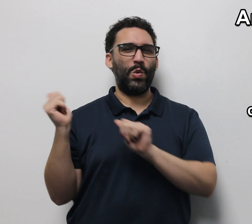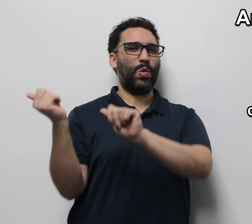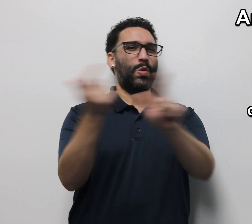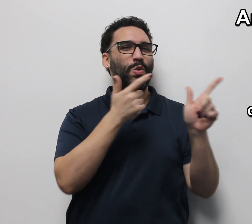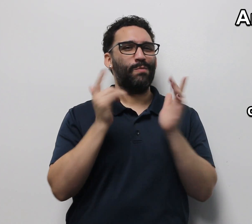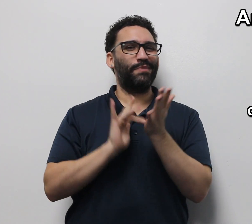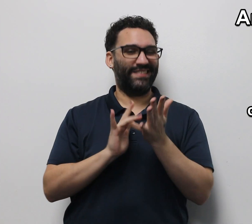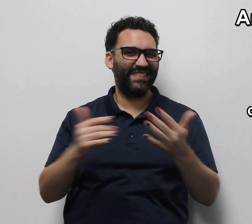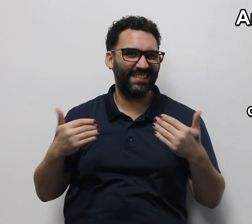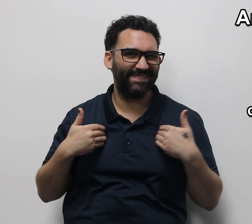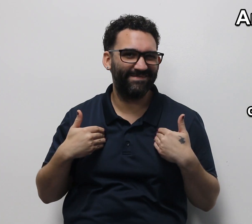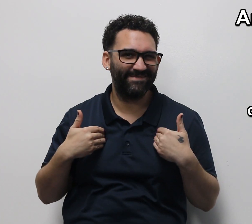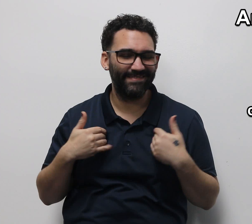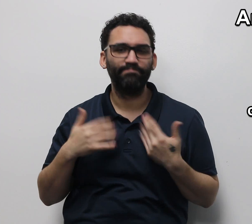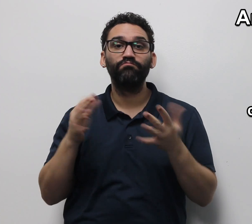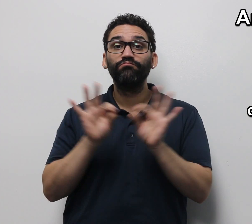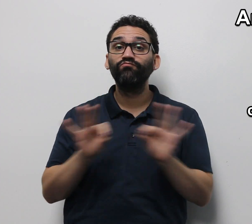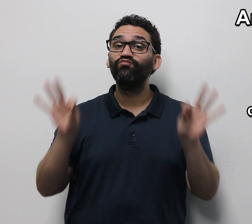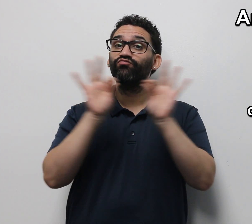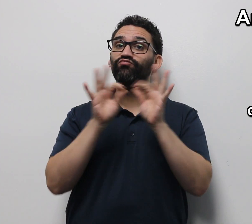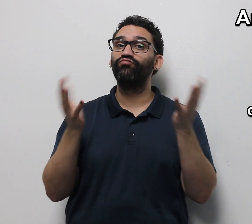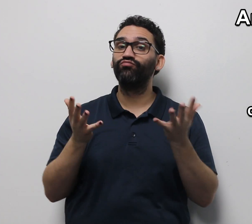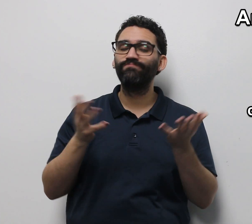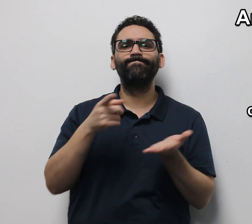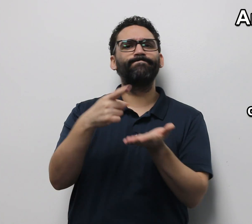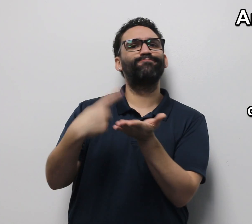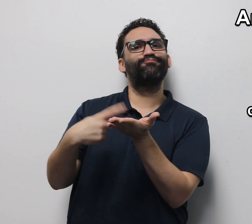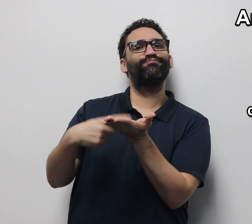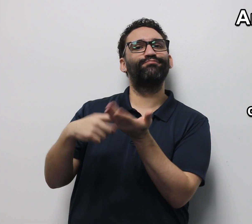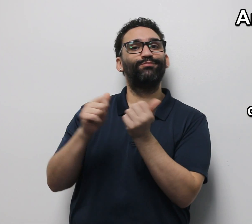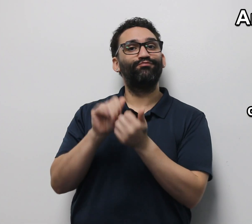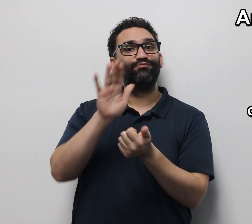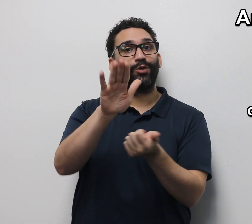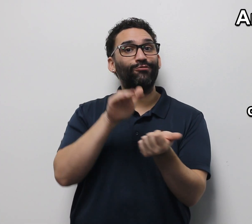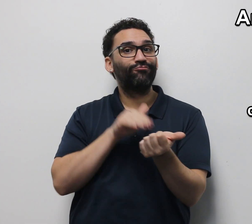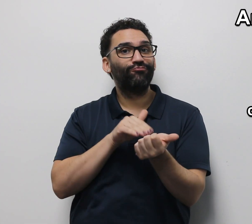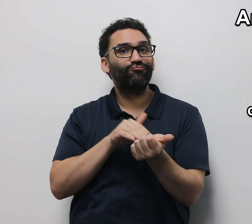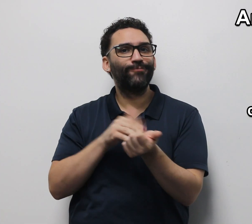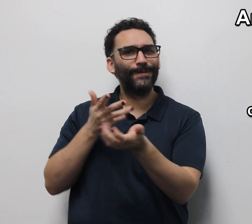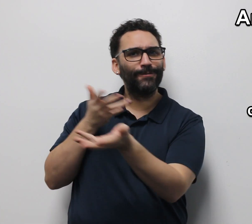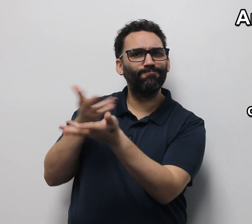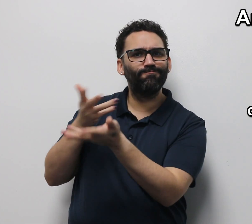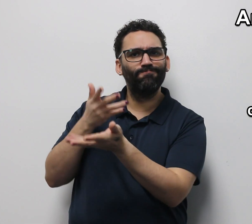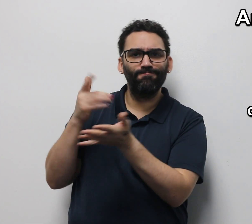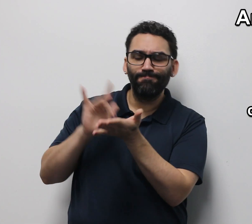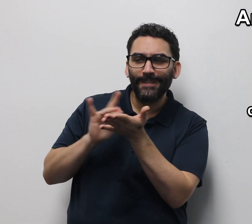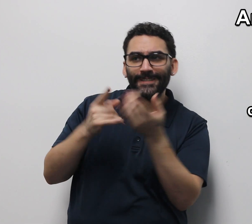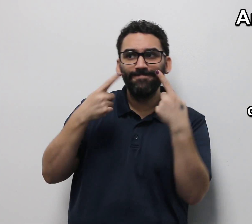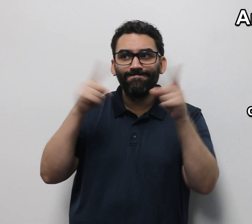It's important that you consult with your doctor before starting this medication to see if it's a right fit for you.